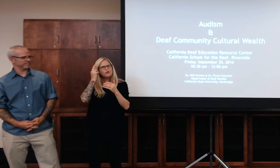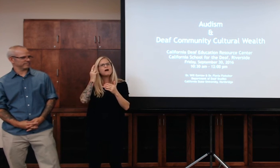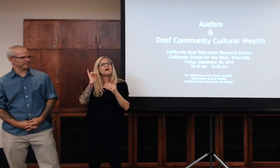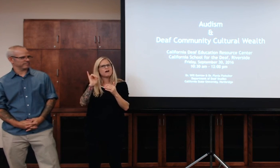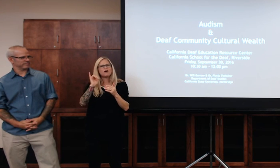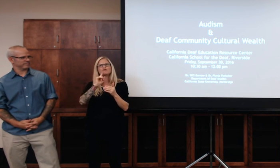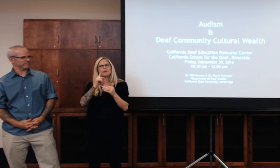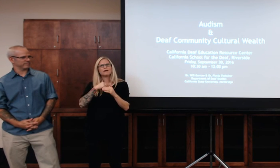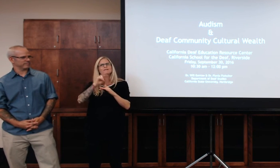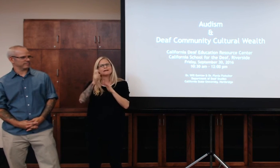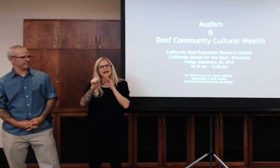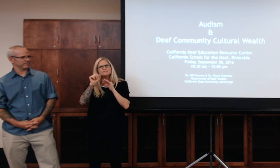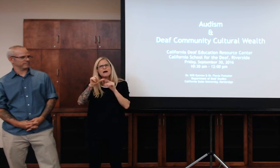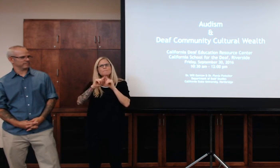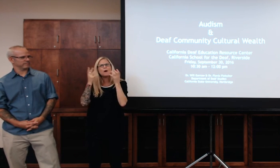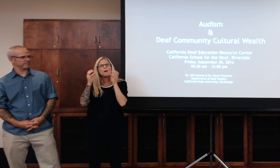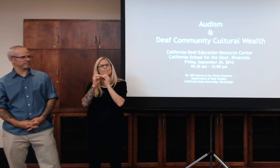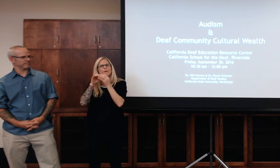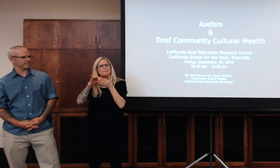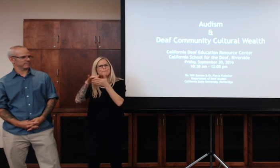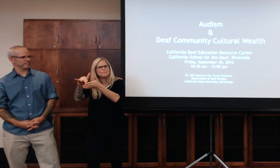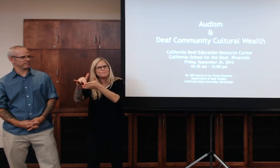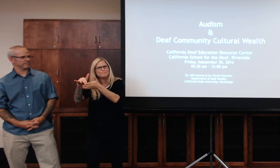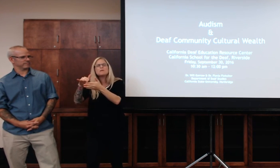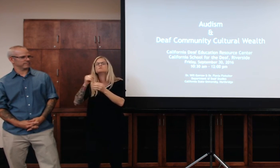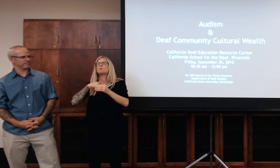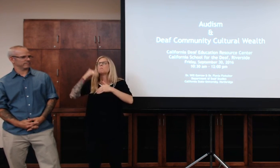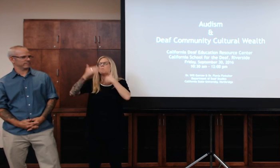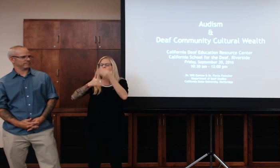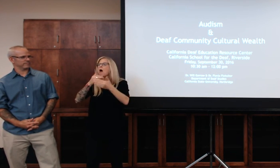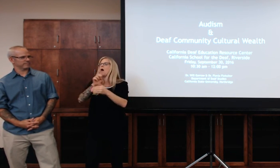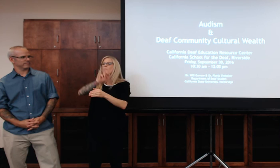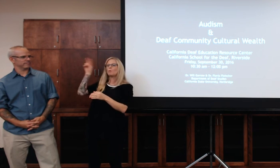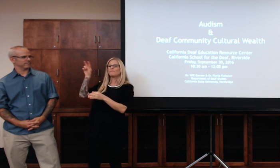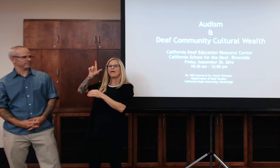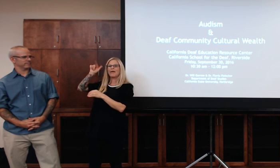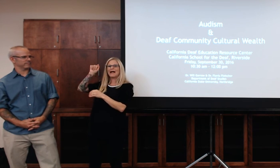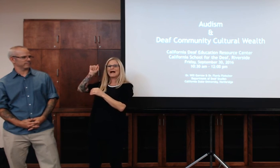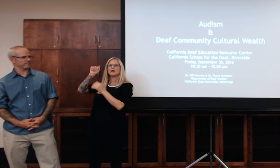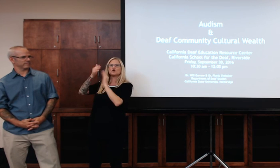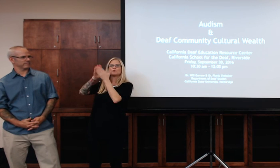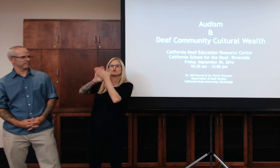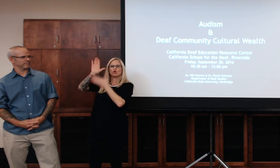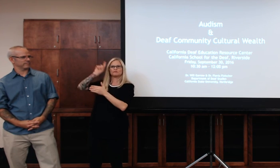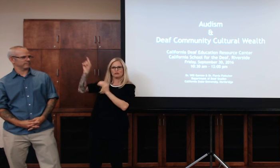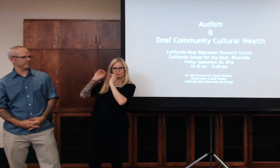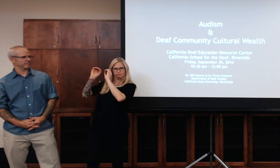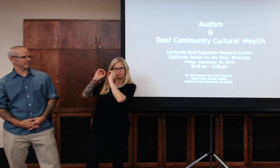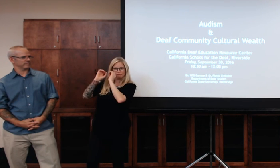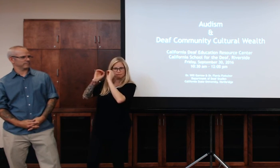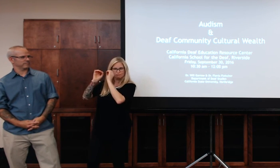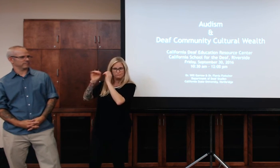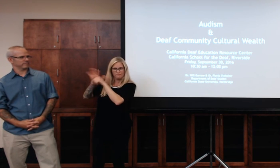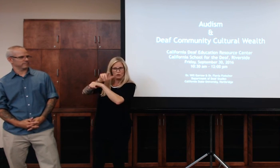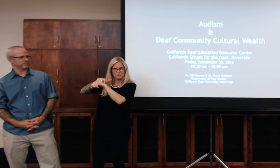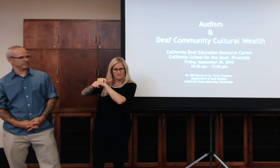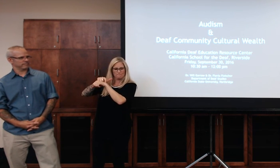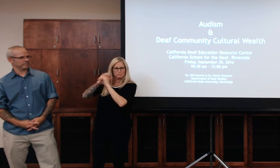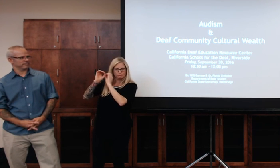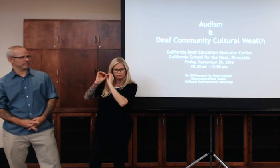And I realized that I wanted more of the study portion of ASL. So I taught